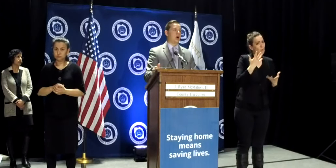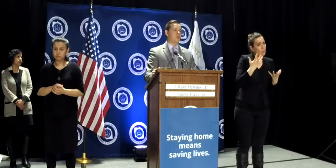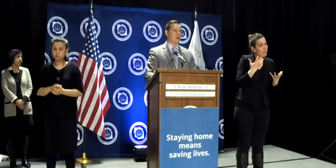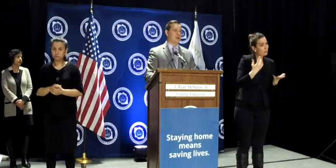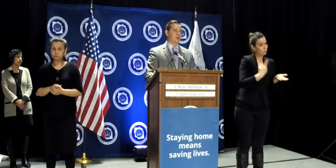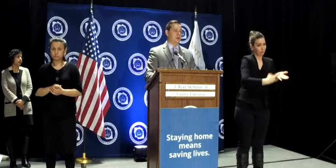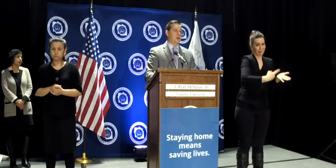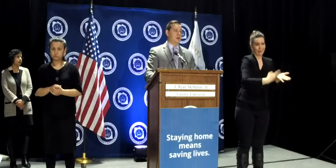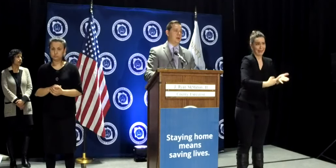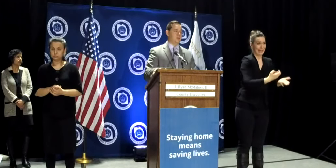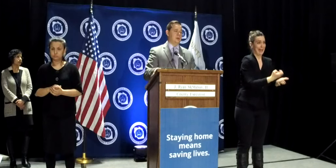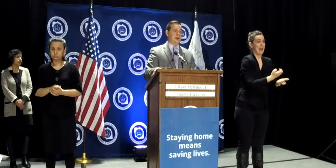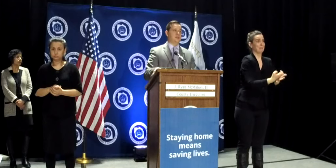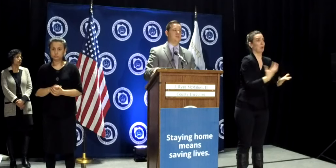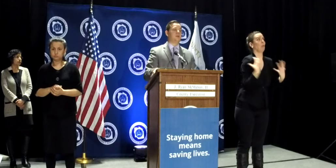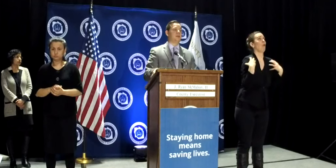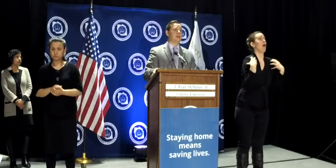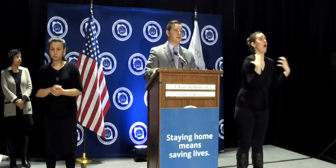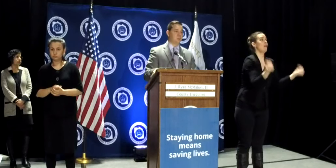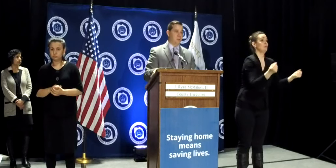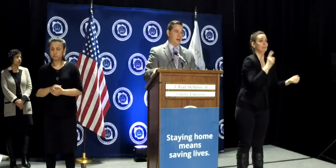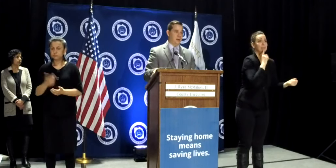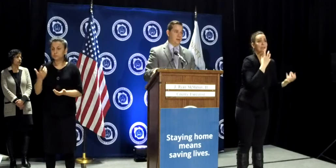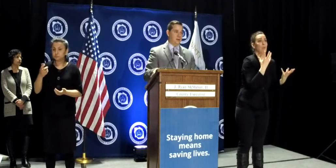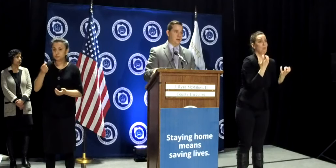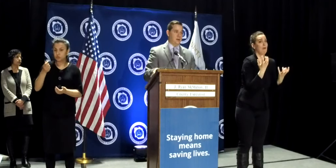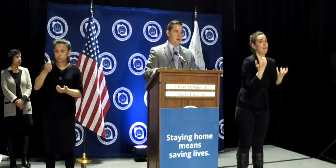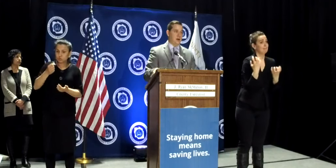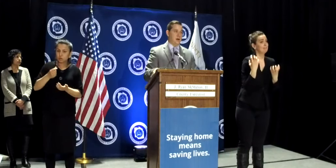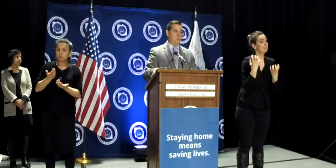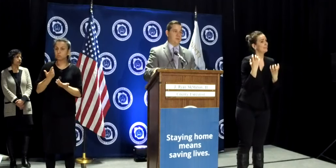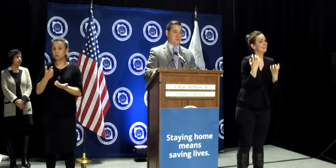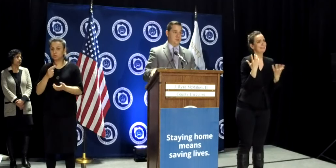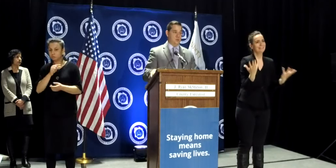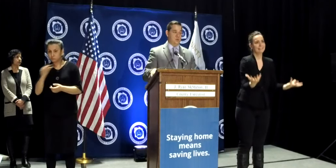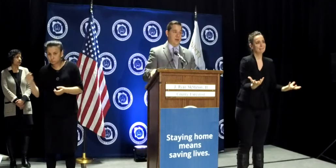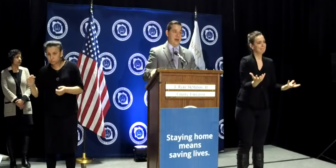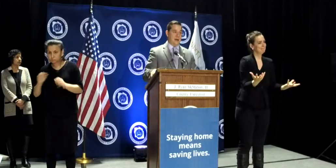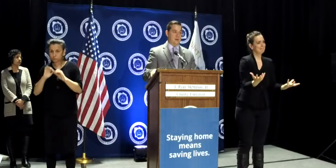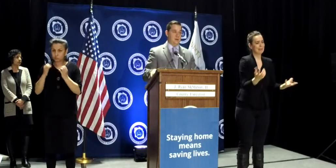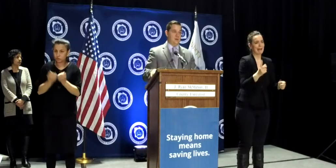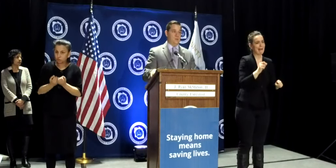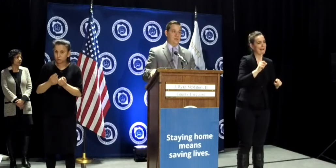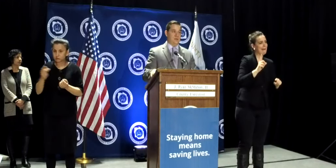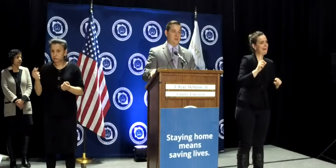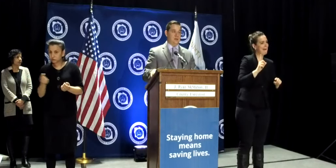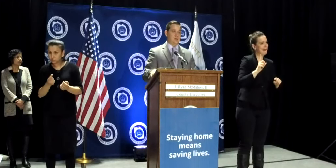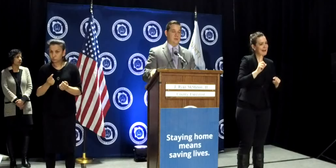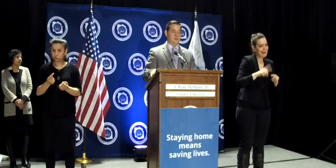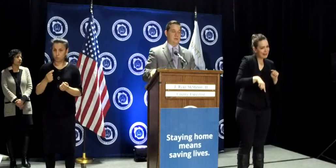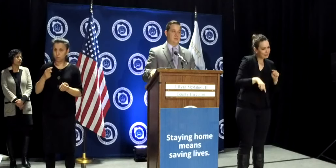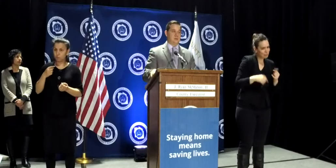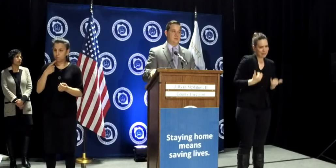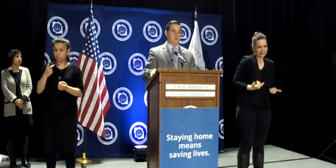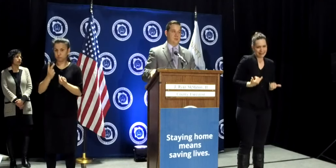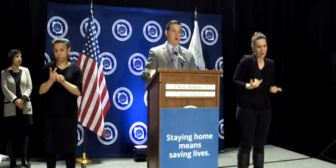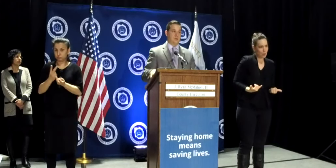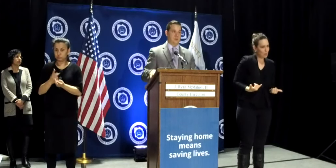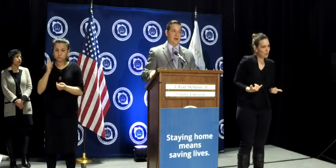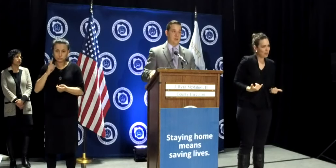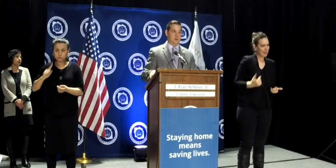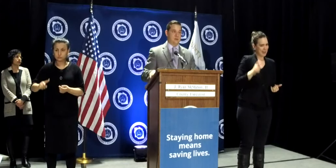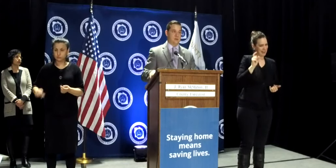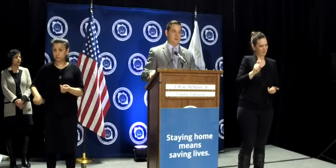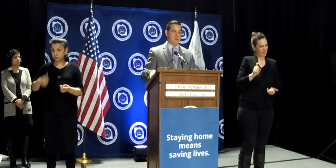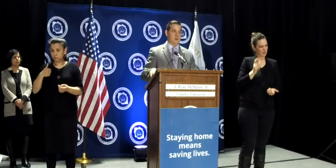economic recovery and actually be able to implement it. But to do that, we need to starve